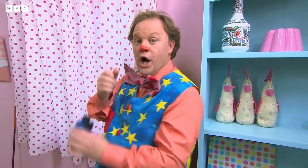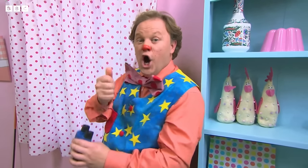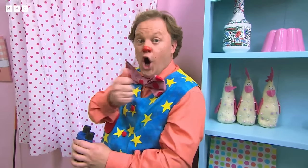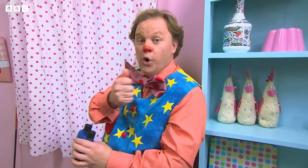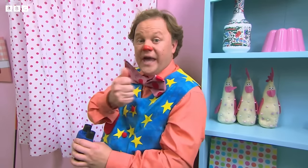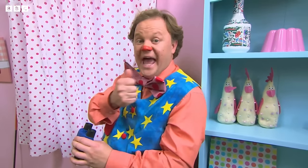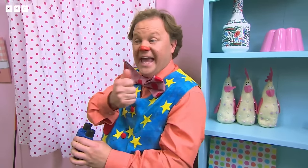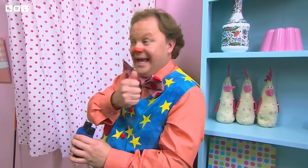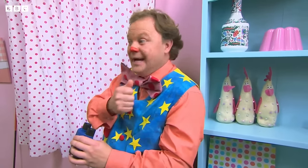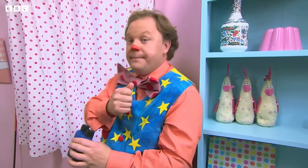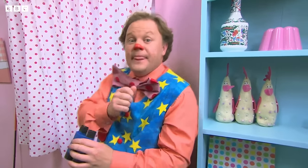Okay.